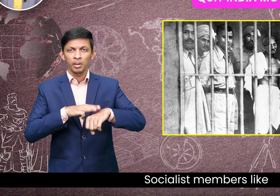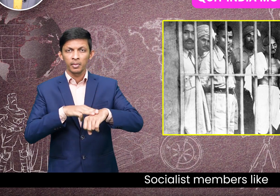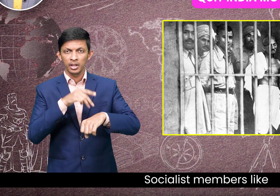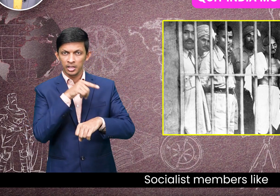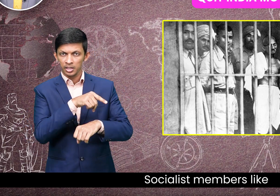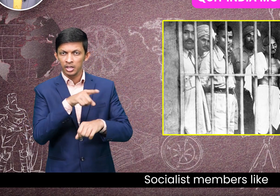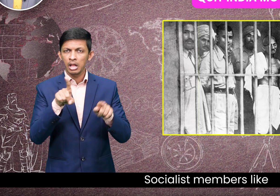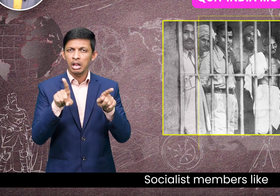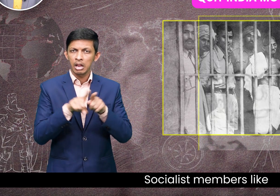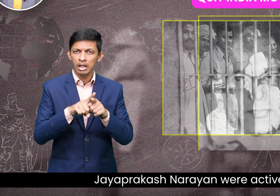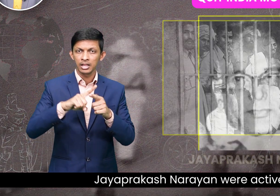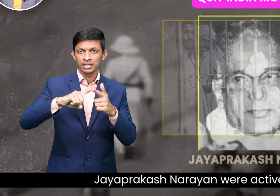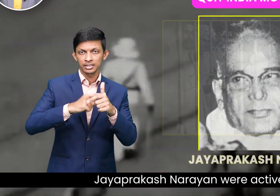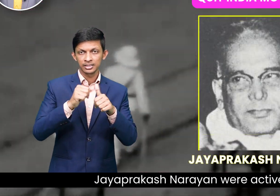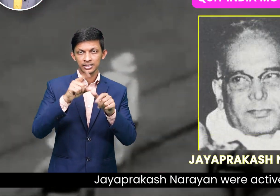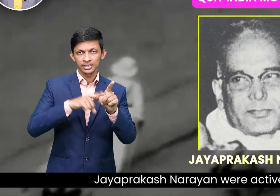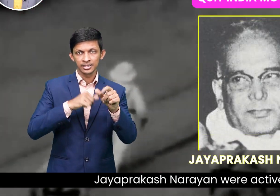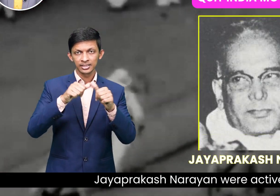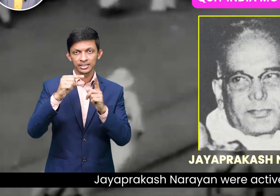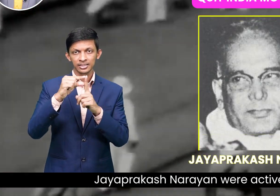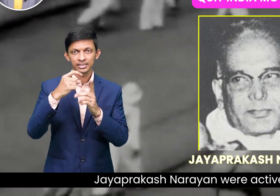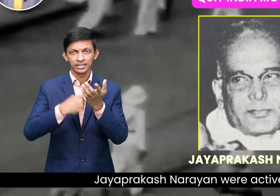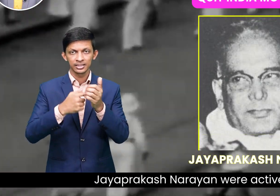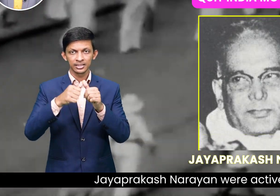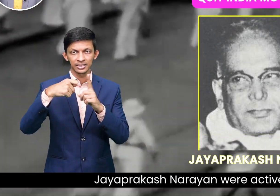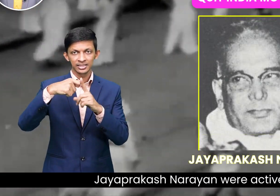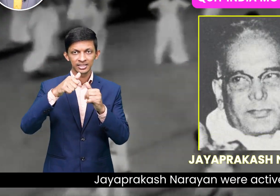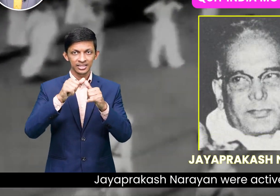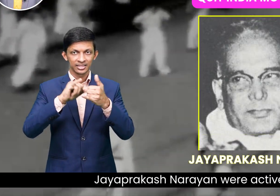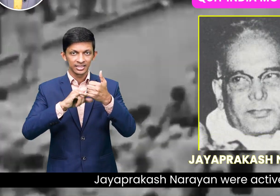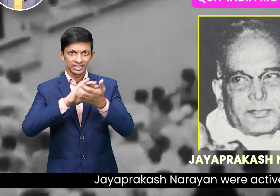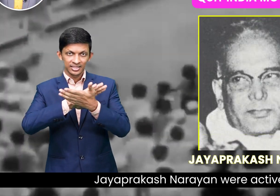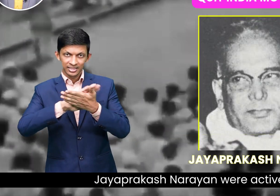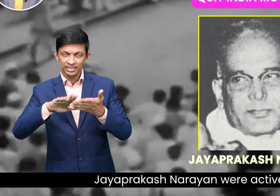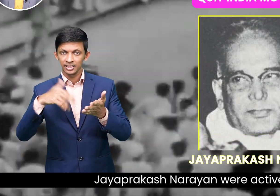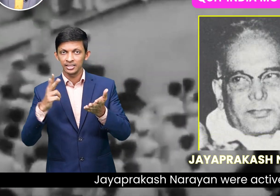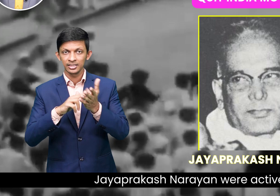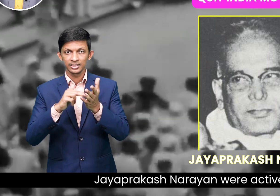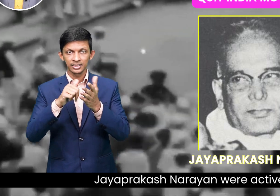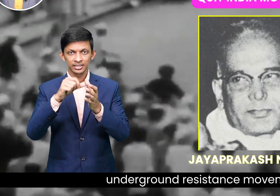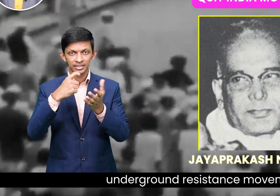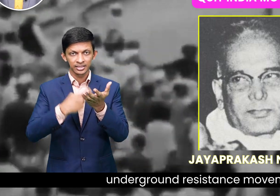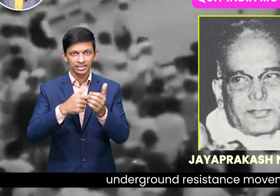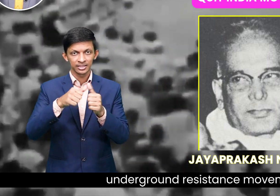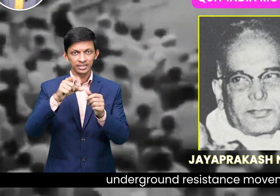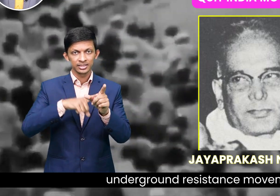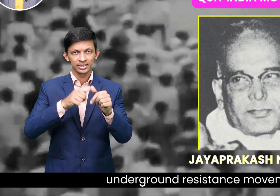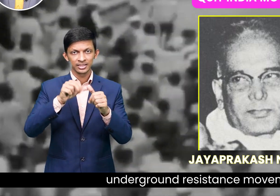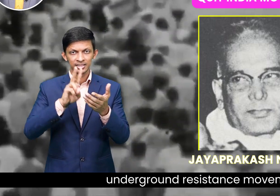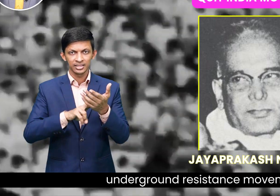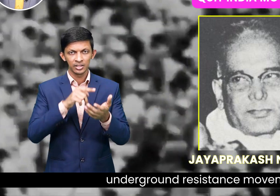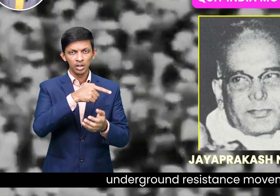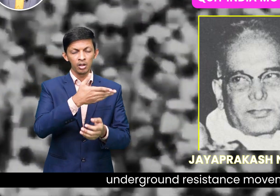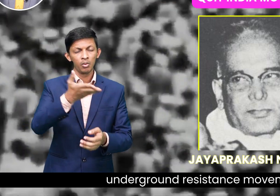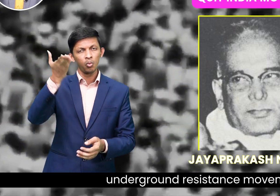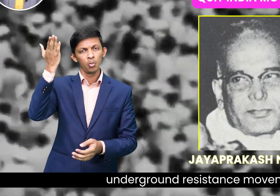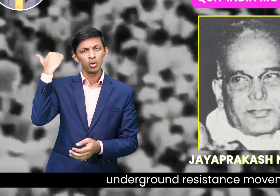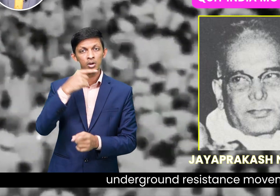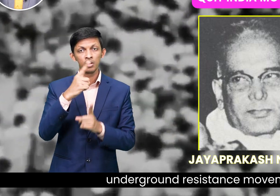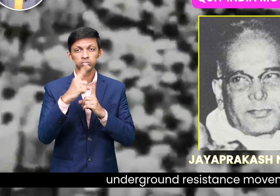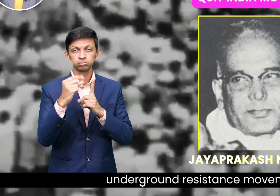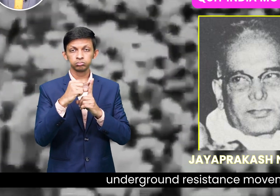Socialist members like Jayaprakash Narayan were active in the underground